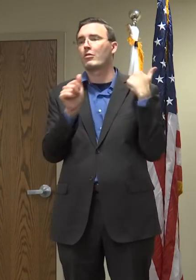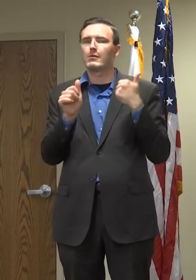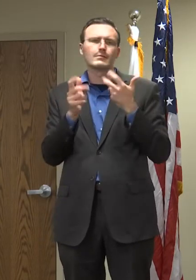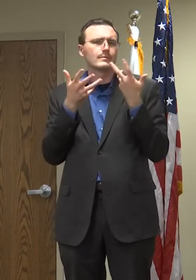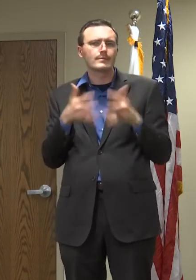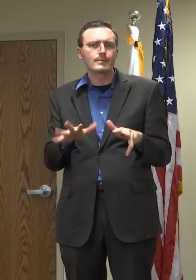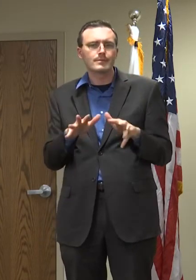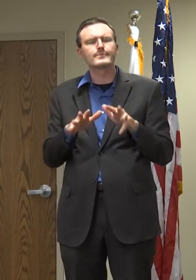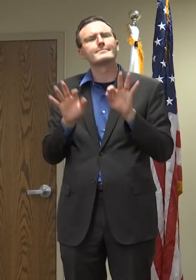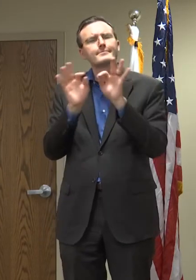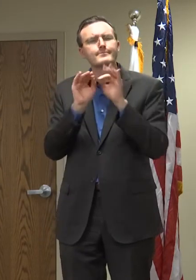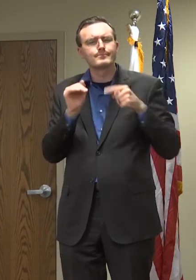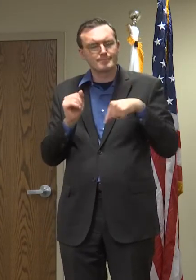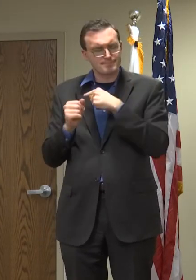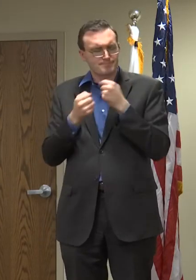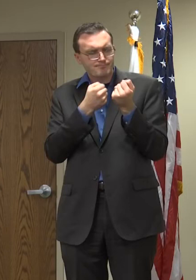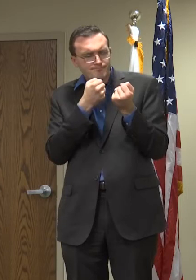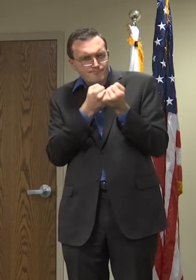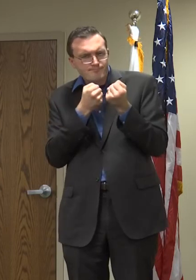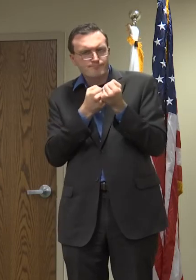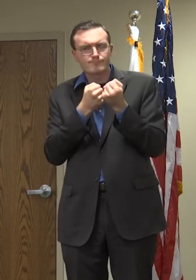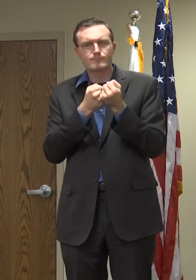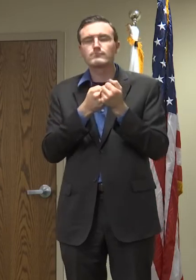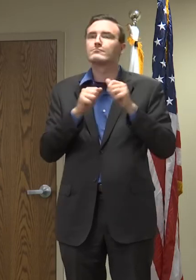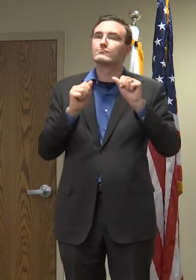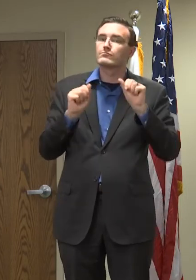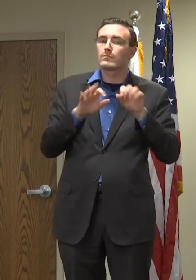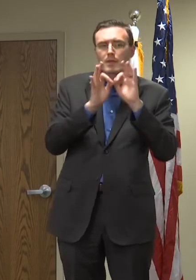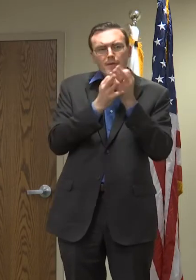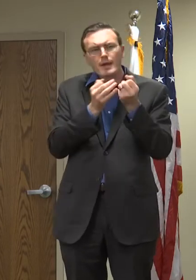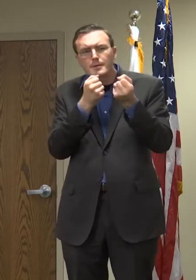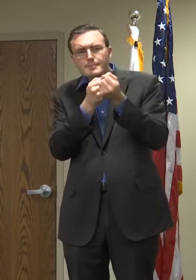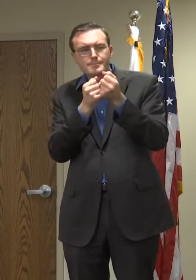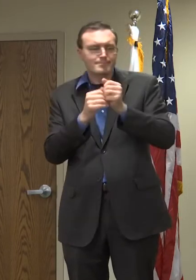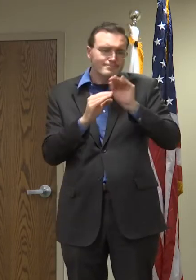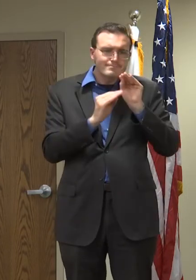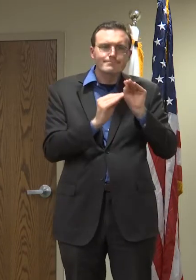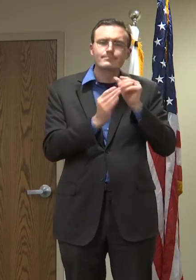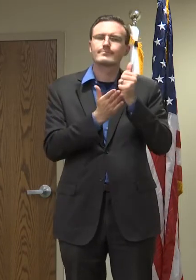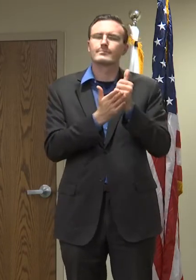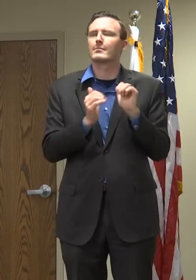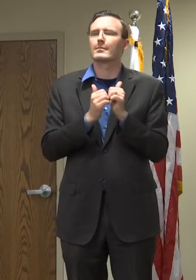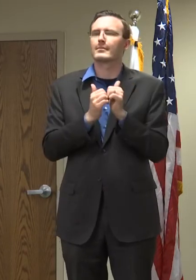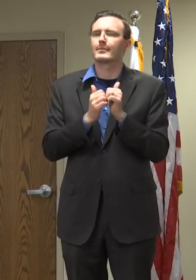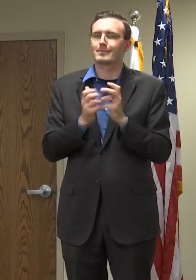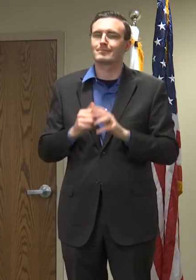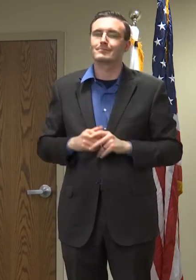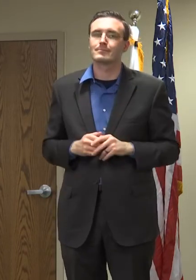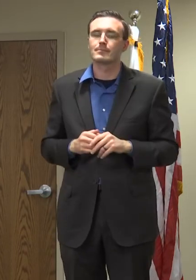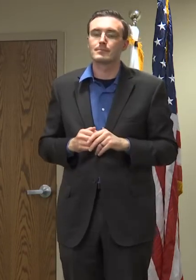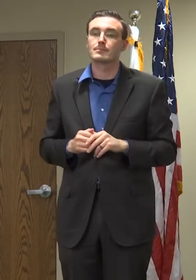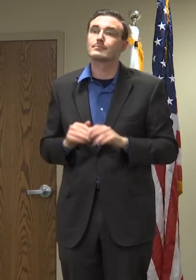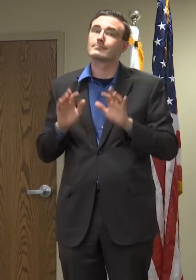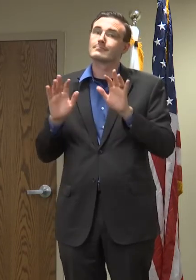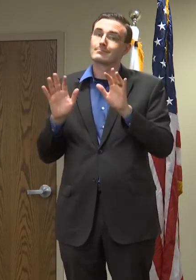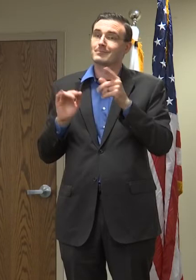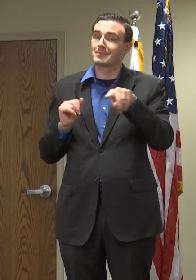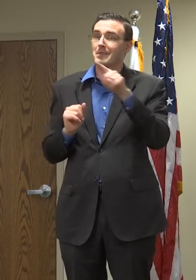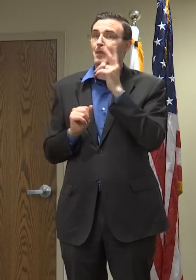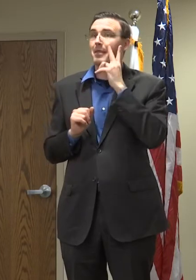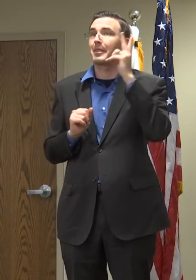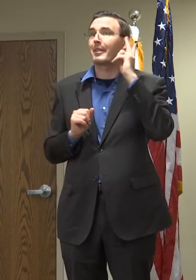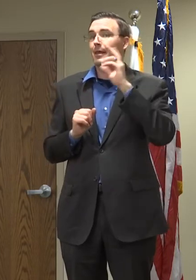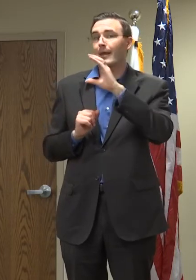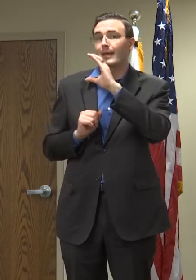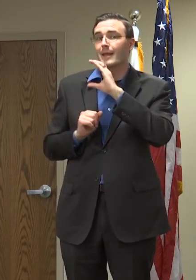circumstances with support to their families? And for those of you who remember cafeteria days, I am sure our lunch periods will look very, very